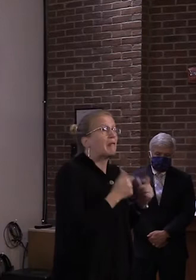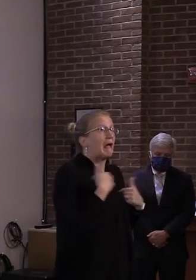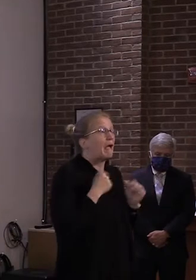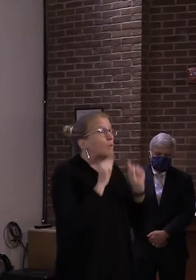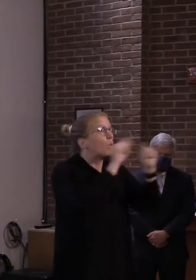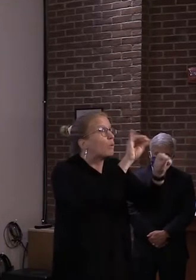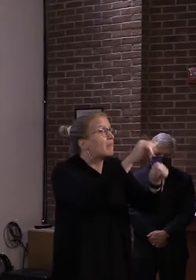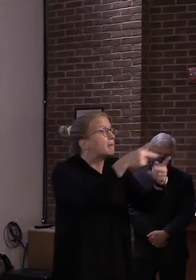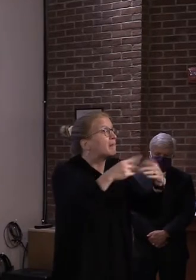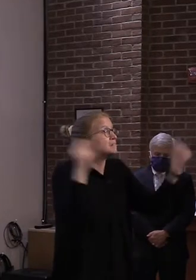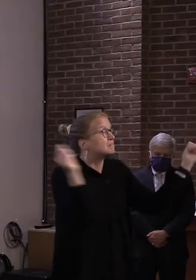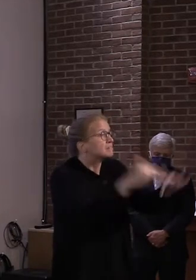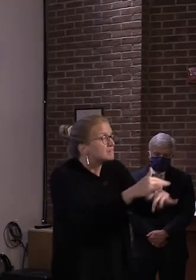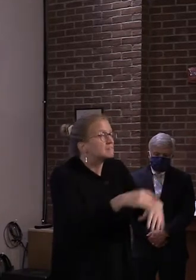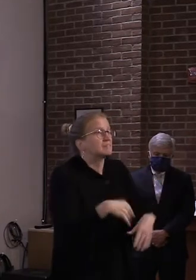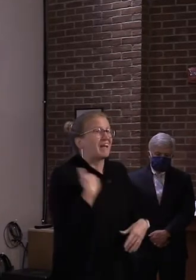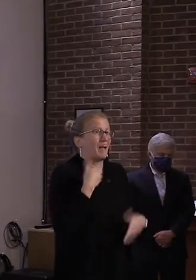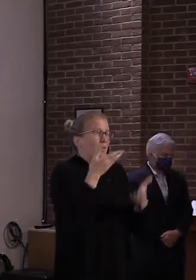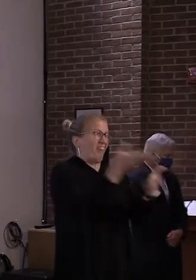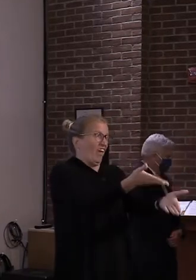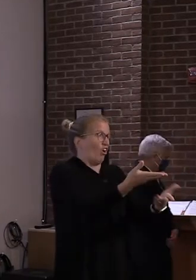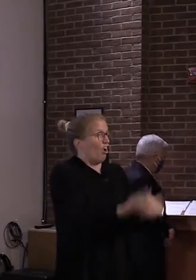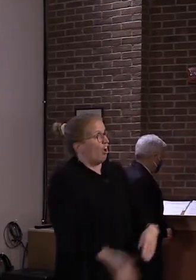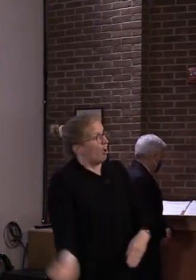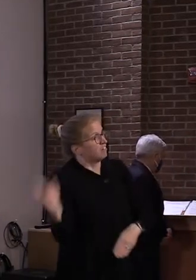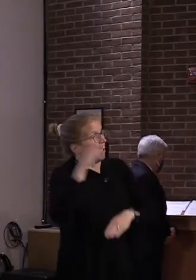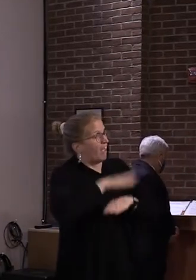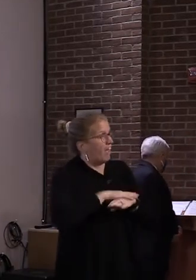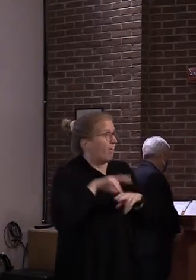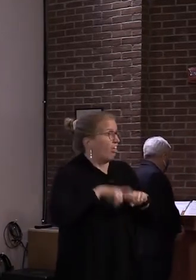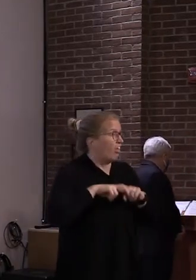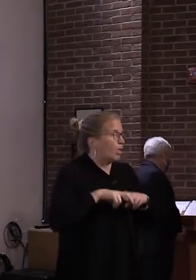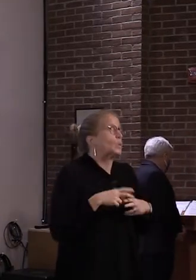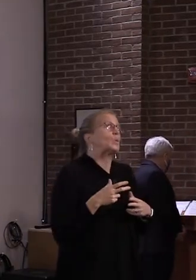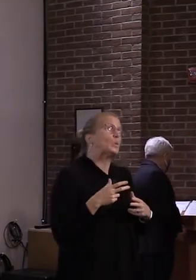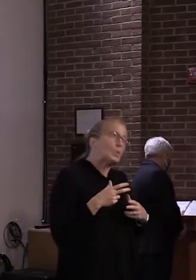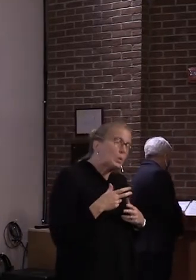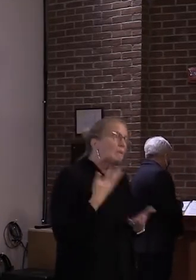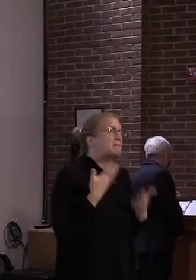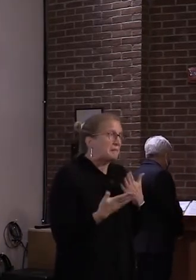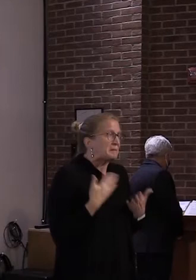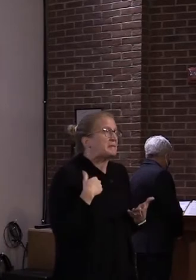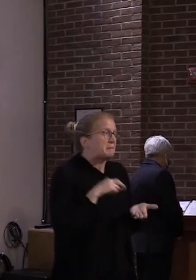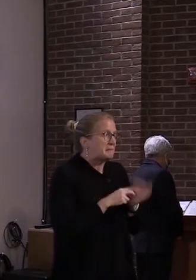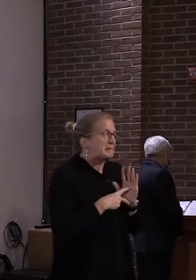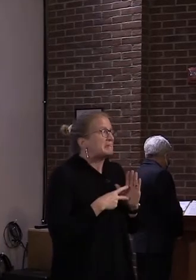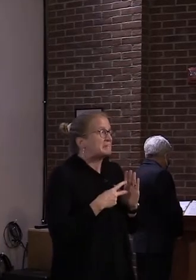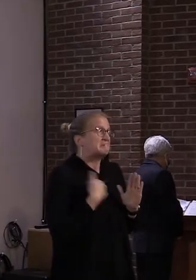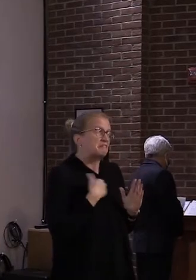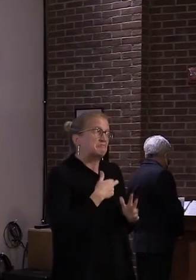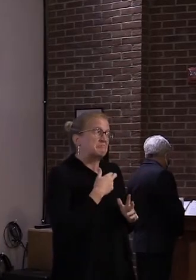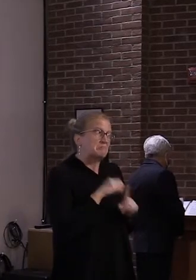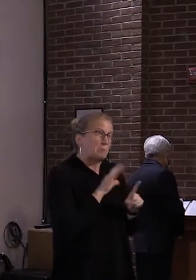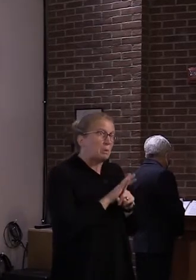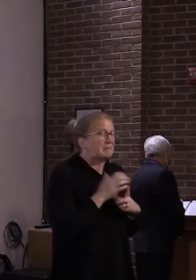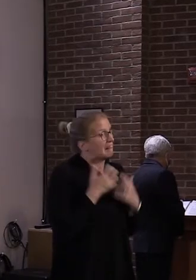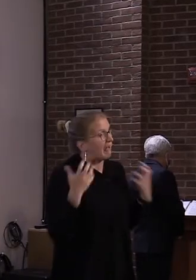there? And you need to think about that like you think about other things in your life that may have some risk to